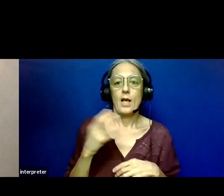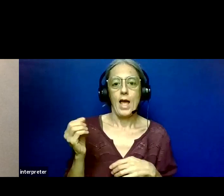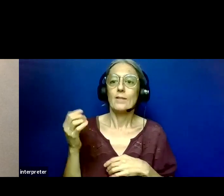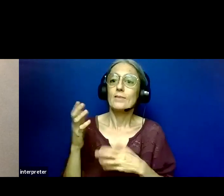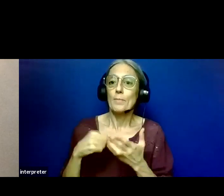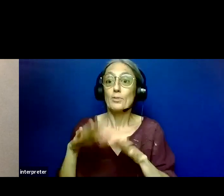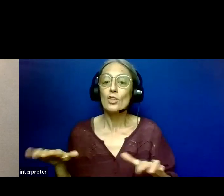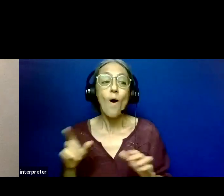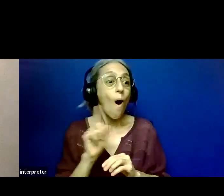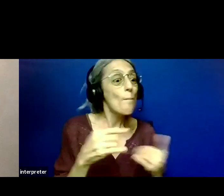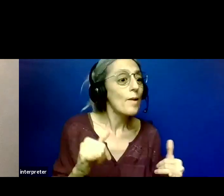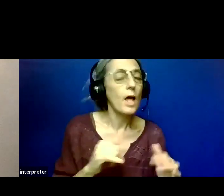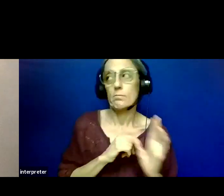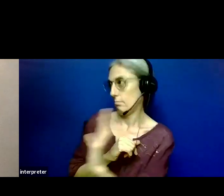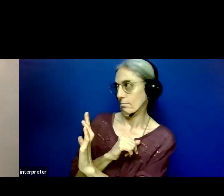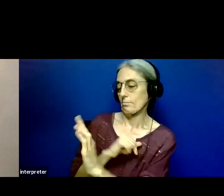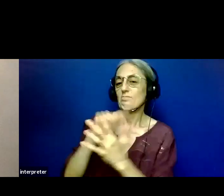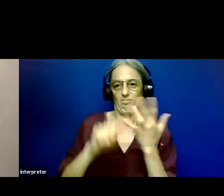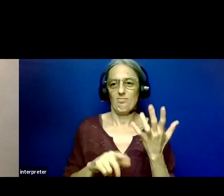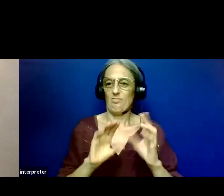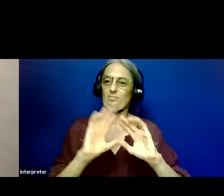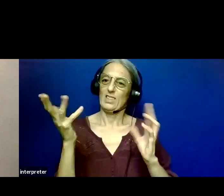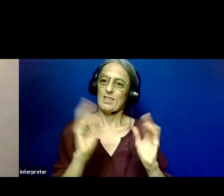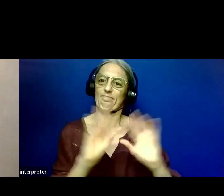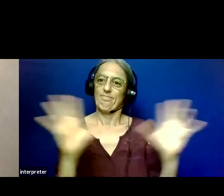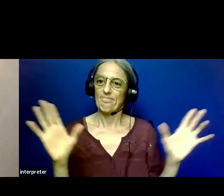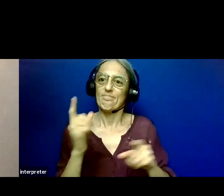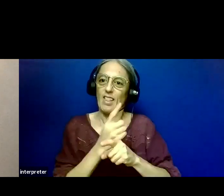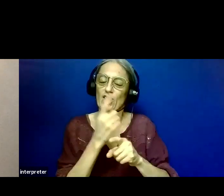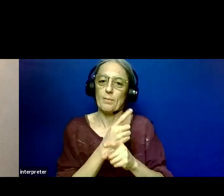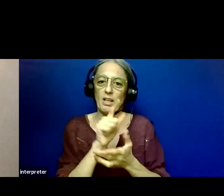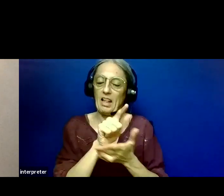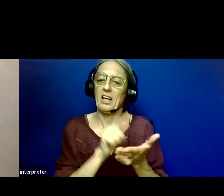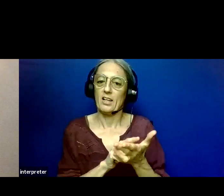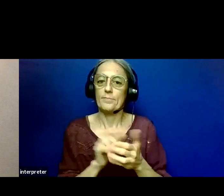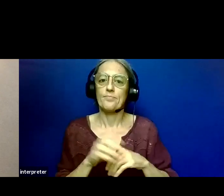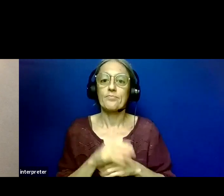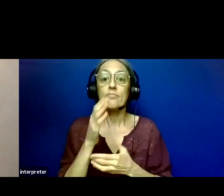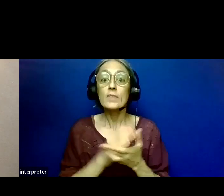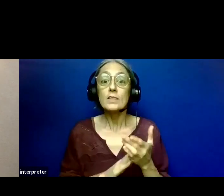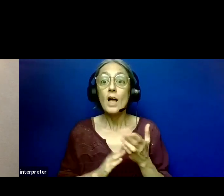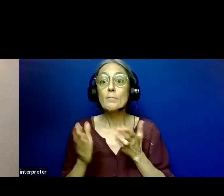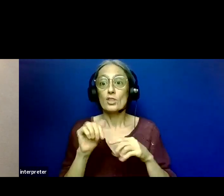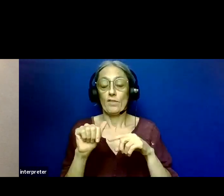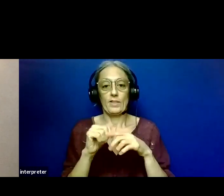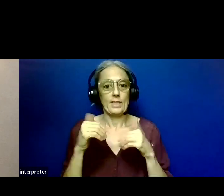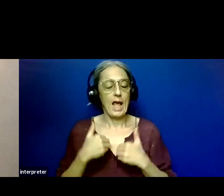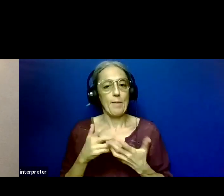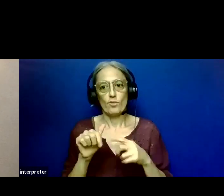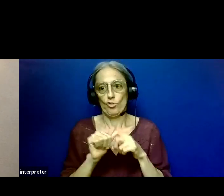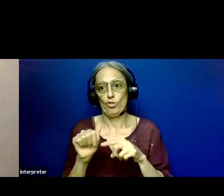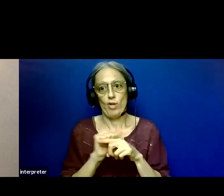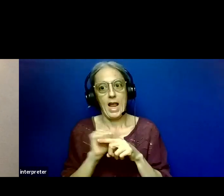play with them. Service animals have been trained to hold going to the bathroom for hours. I was in an airport